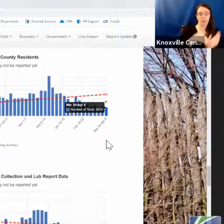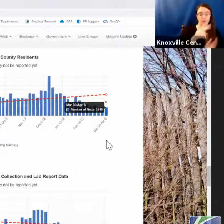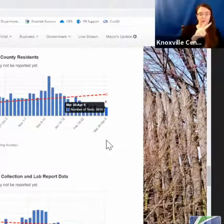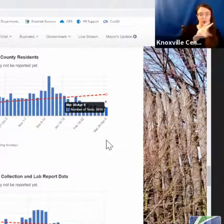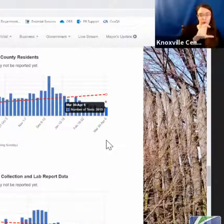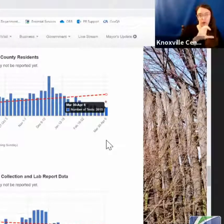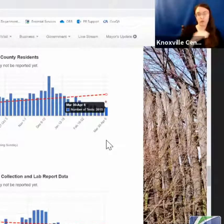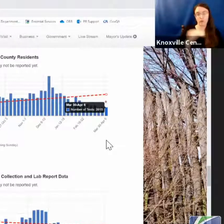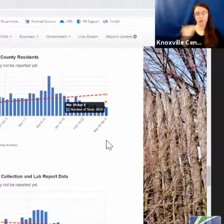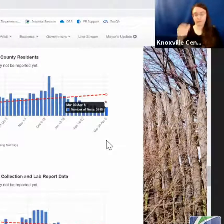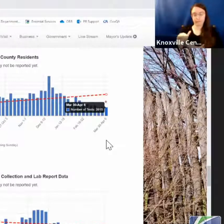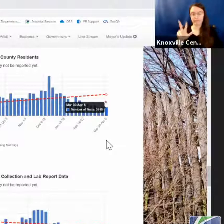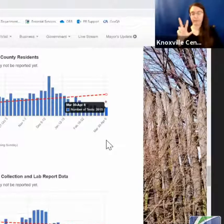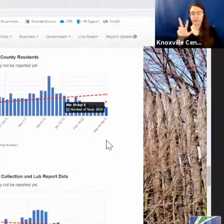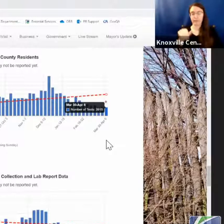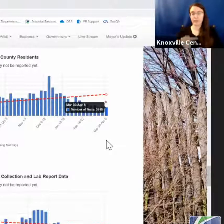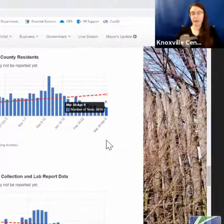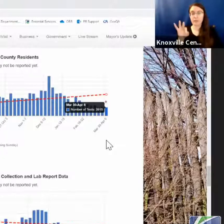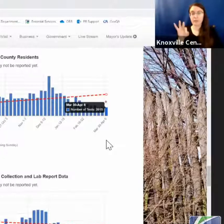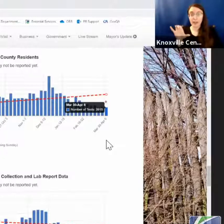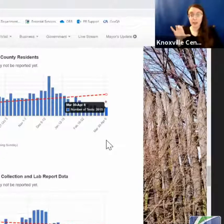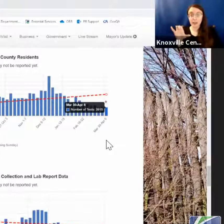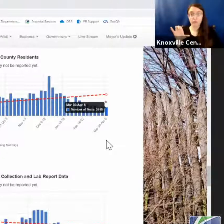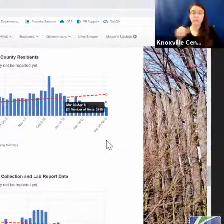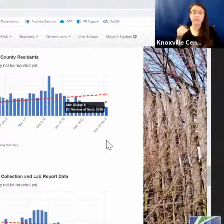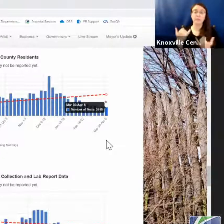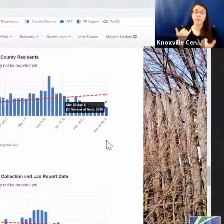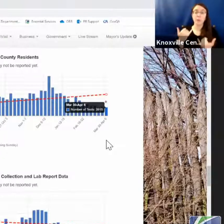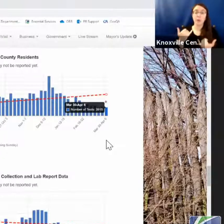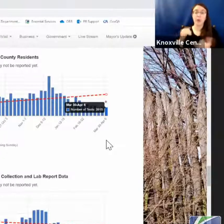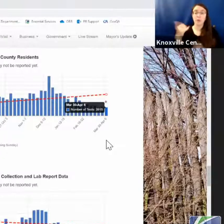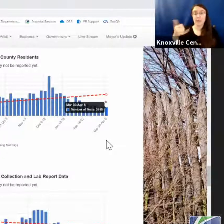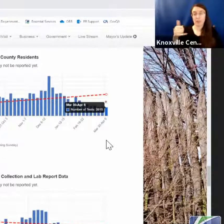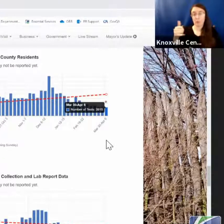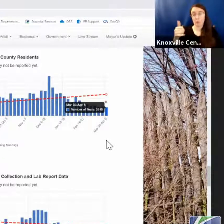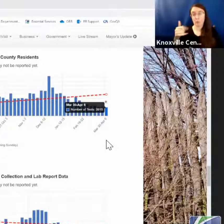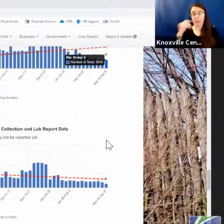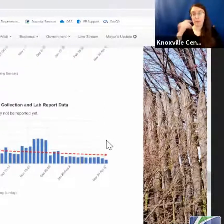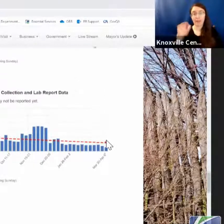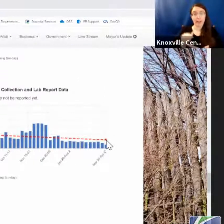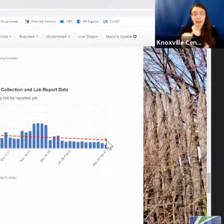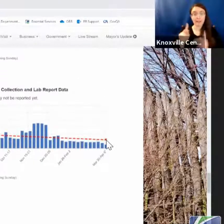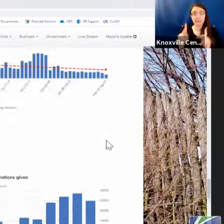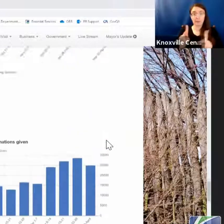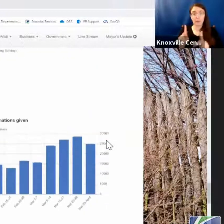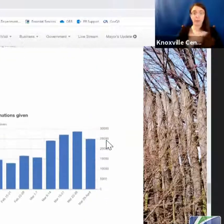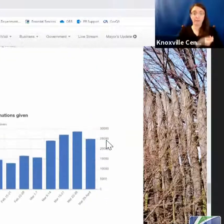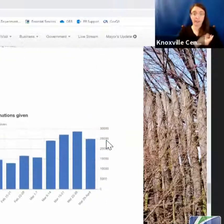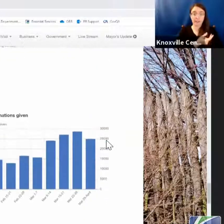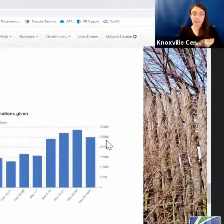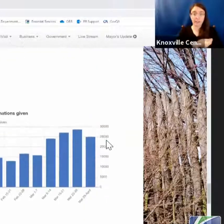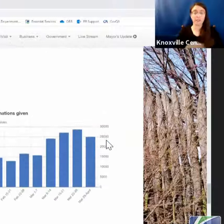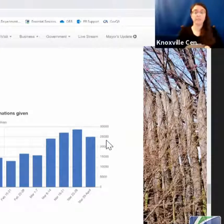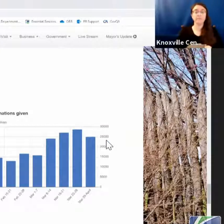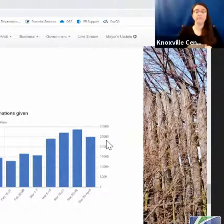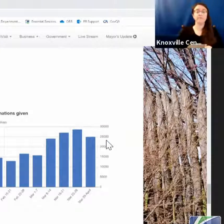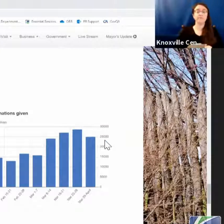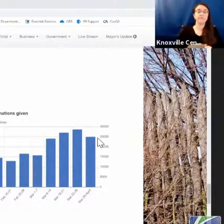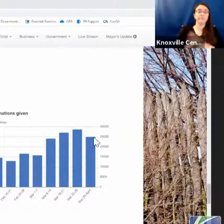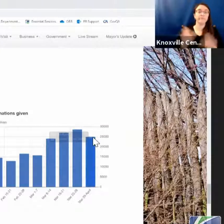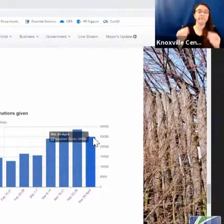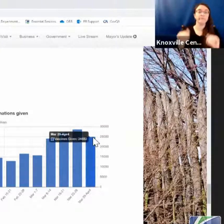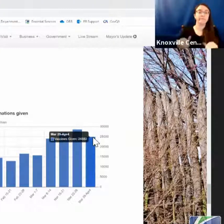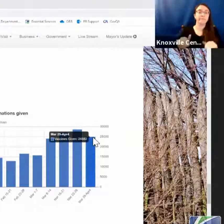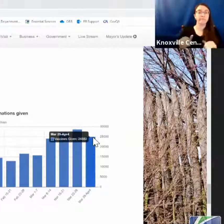period. Because of these factors, we are representing this benchmark as yellow. Our third benchmark, sustained or